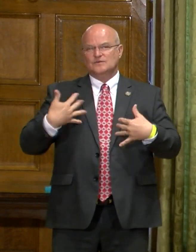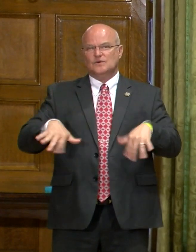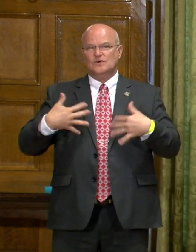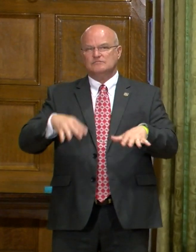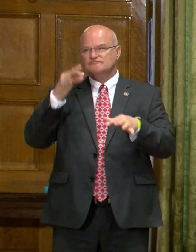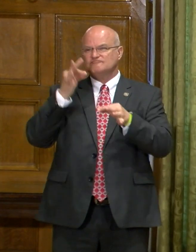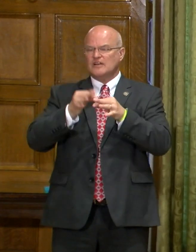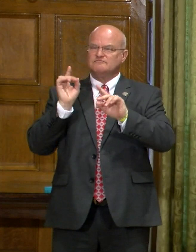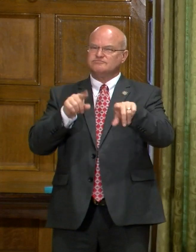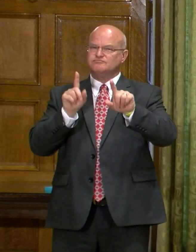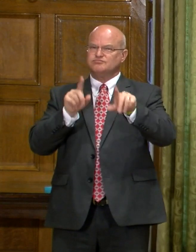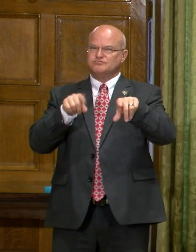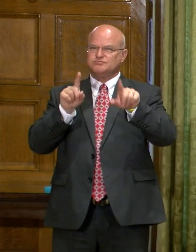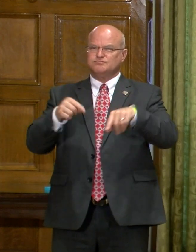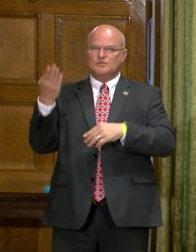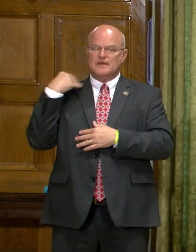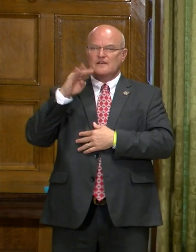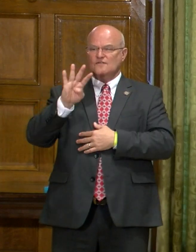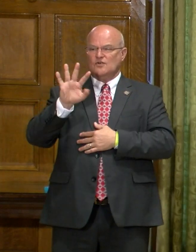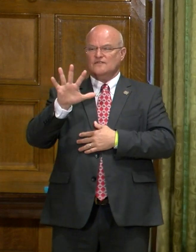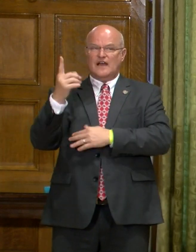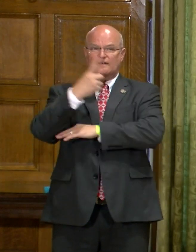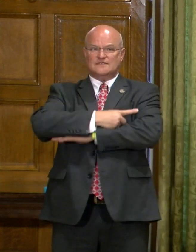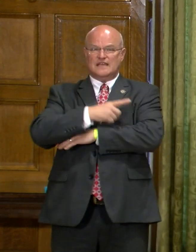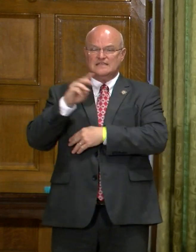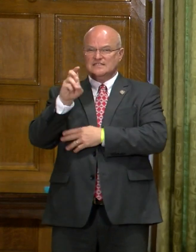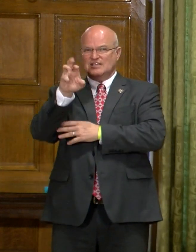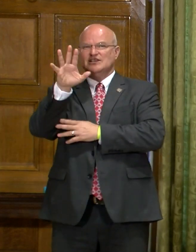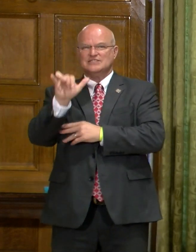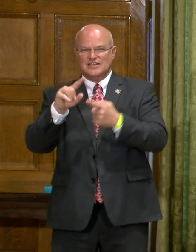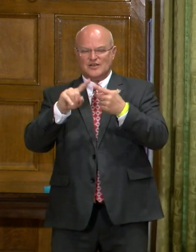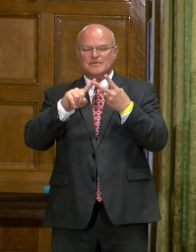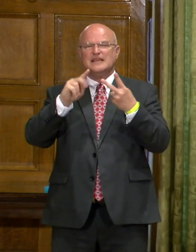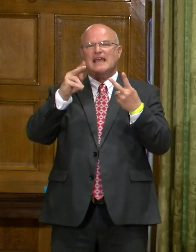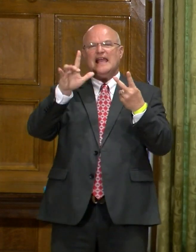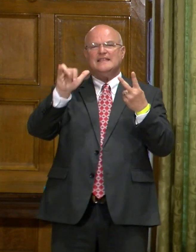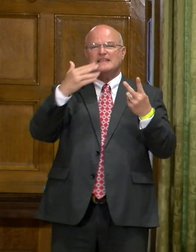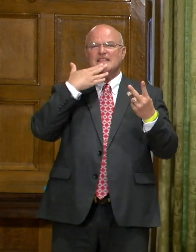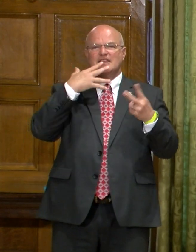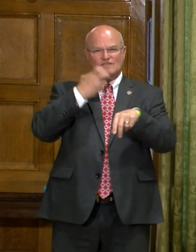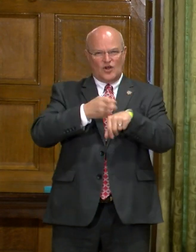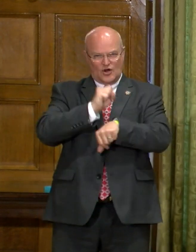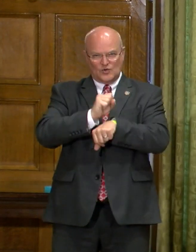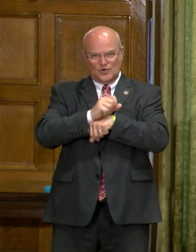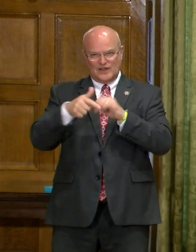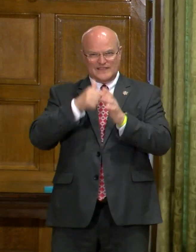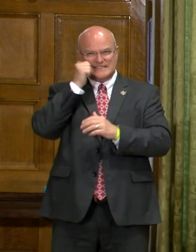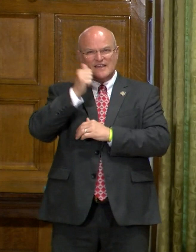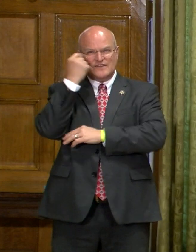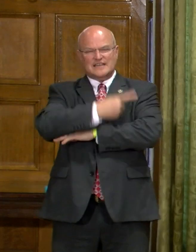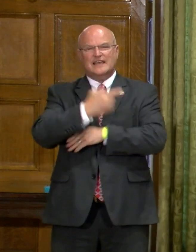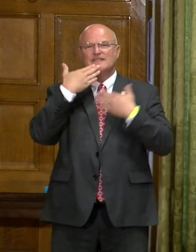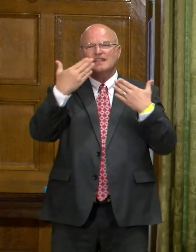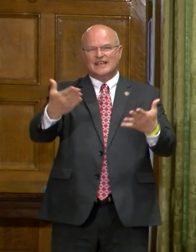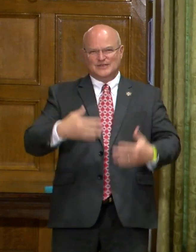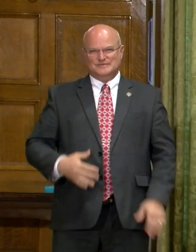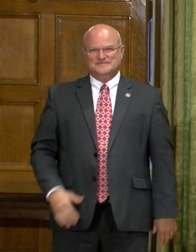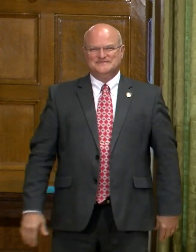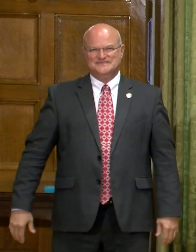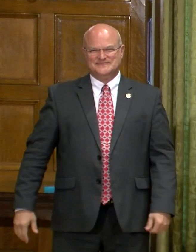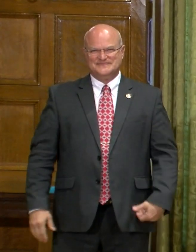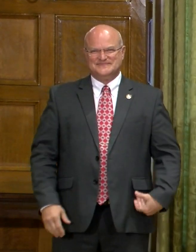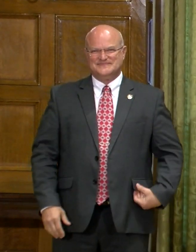has been faithful at this for the last 45 days. Jeremy, Anthony, thank you all for your hard work on this every day. Thank you all.